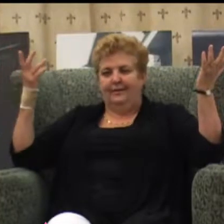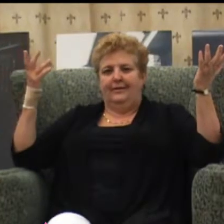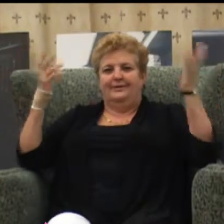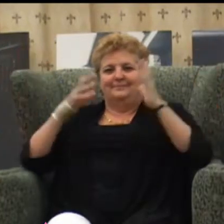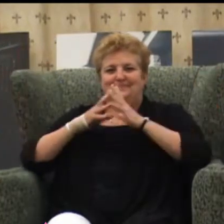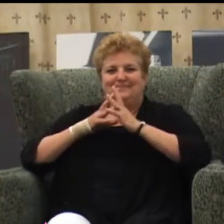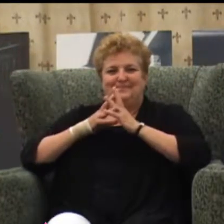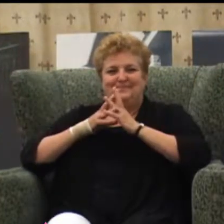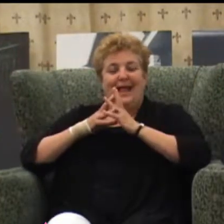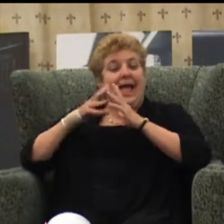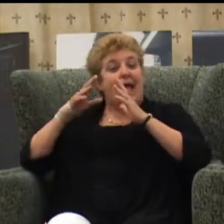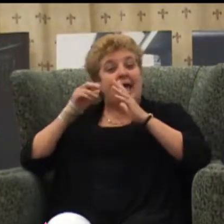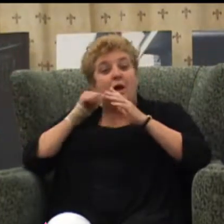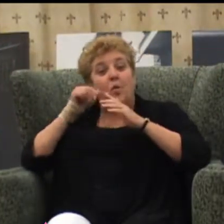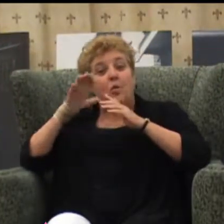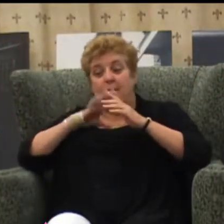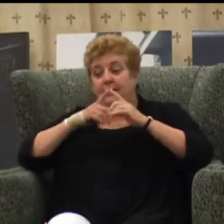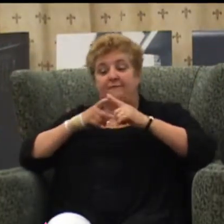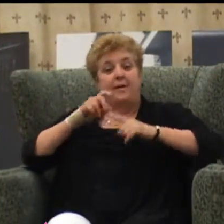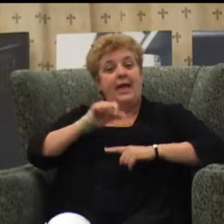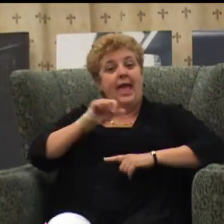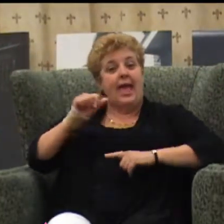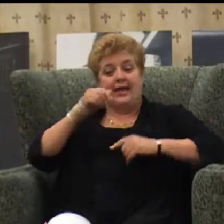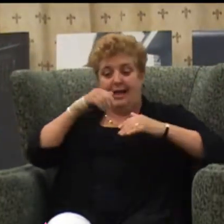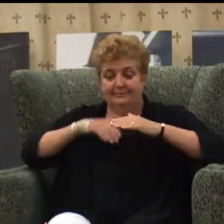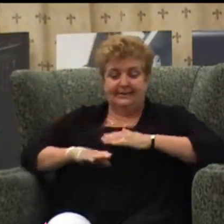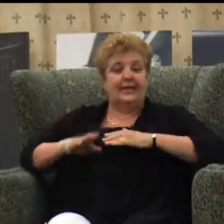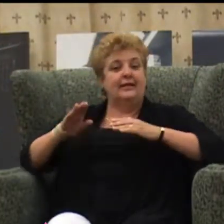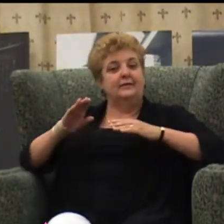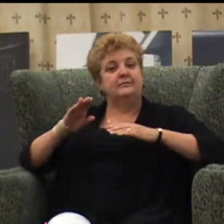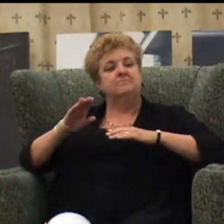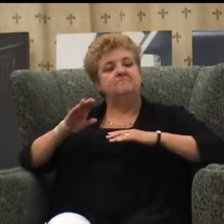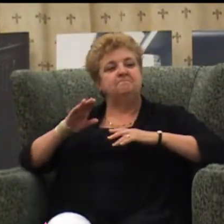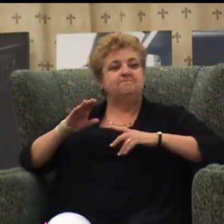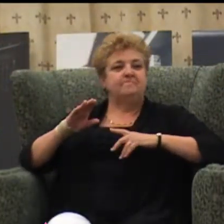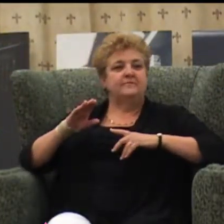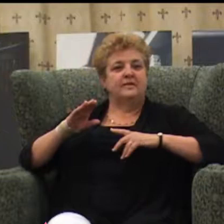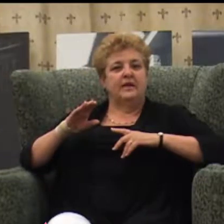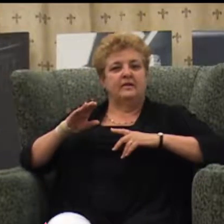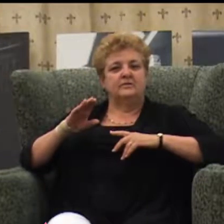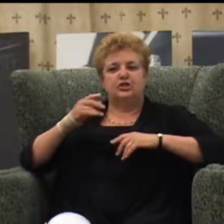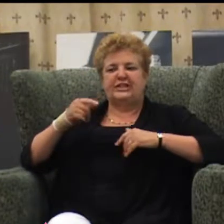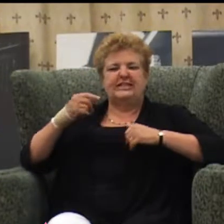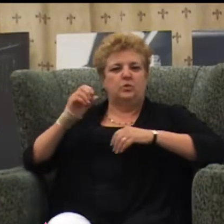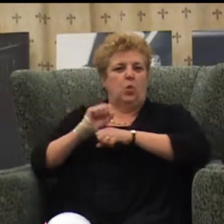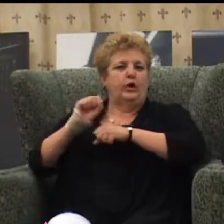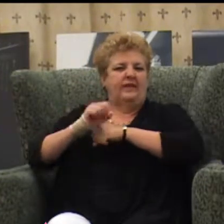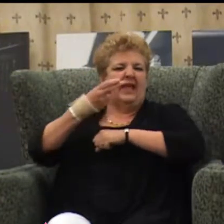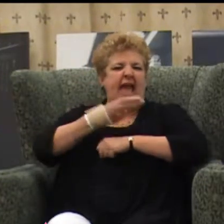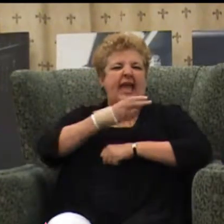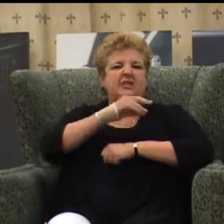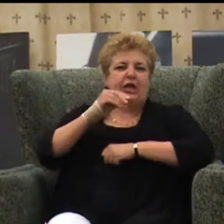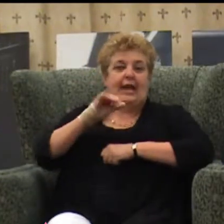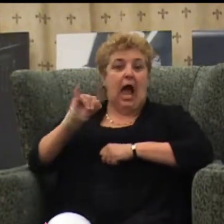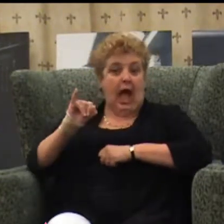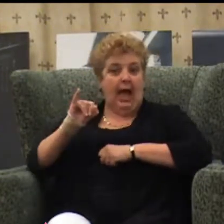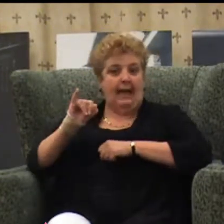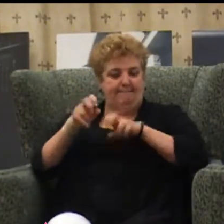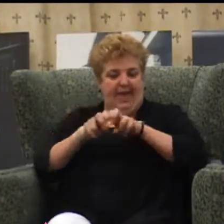And this woman from AA comes in, you know, on her H&I panel. Now, H&I in Southern California, I don't know if you have